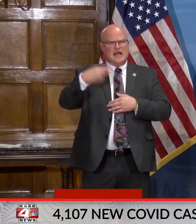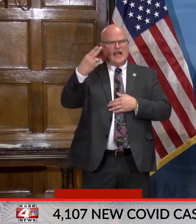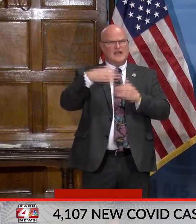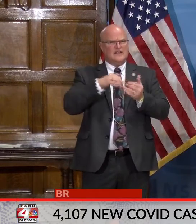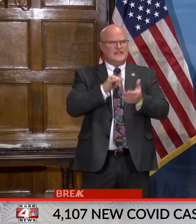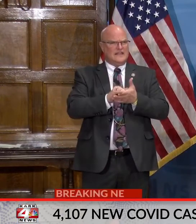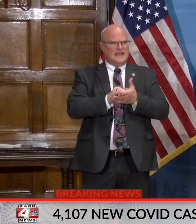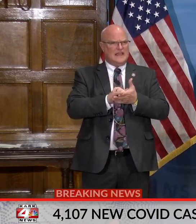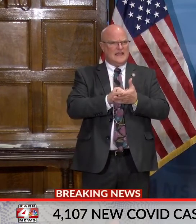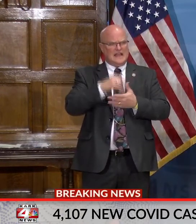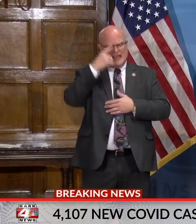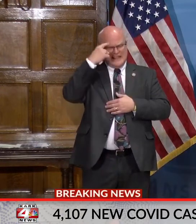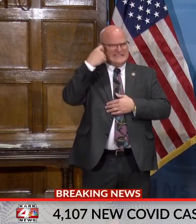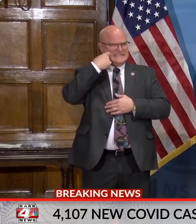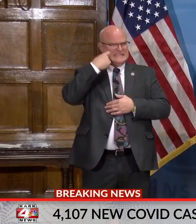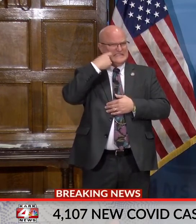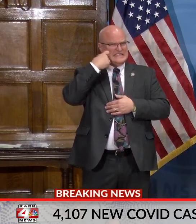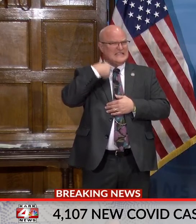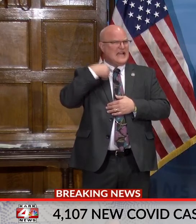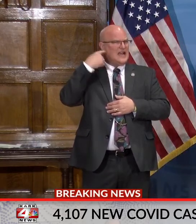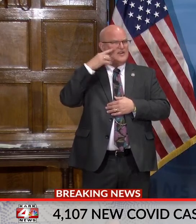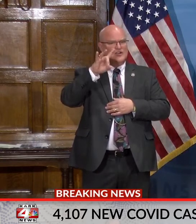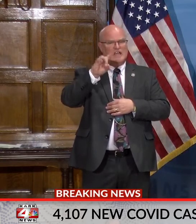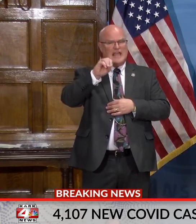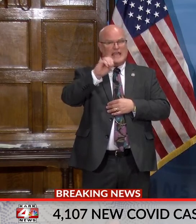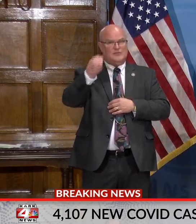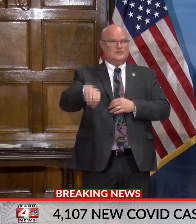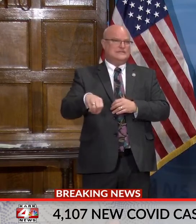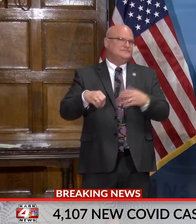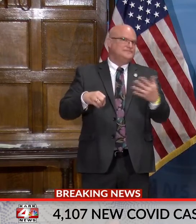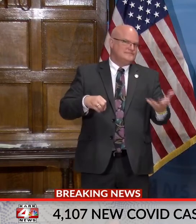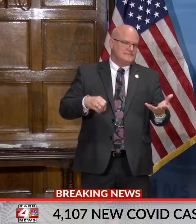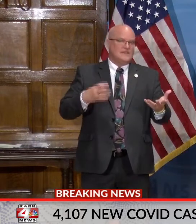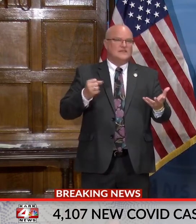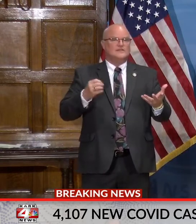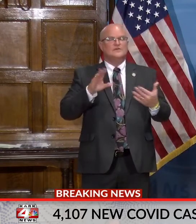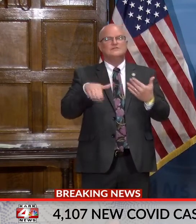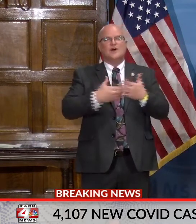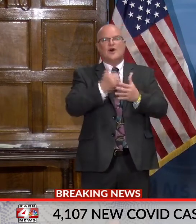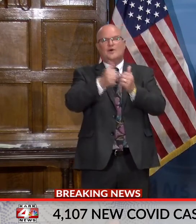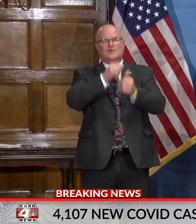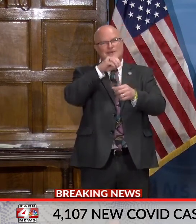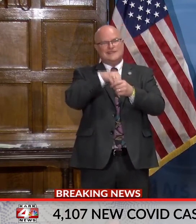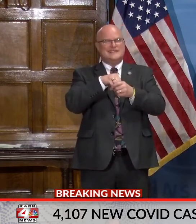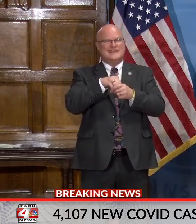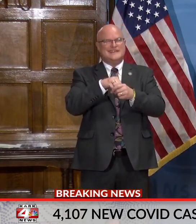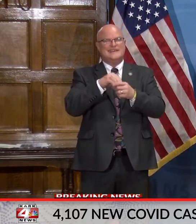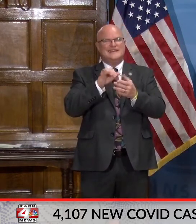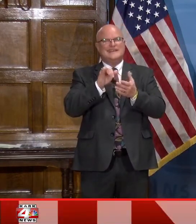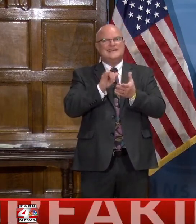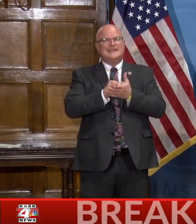that. I think the most latest, I heard 80%. So to me, it's all within the